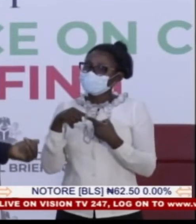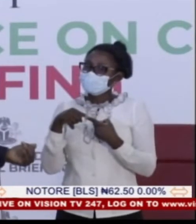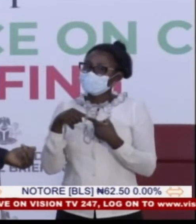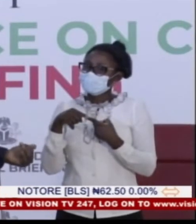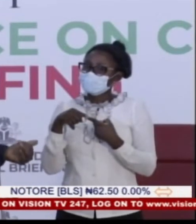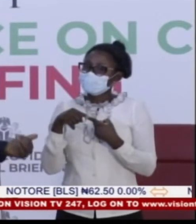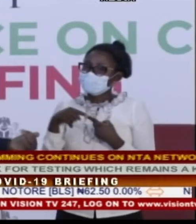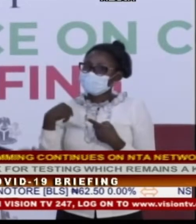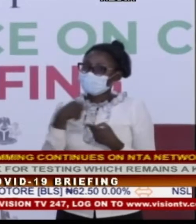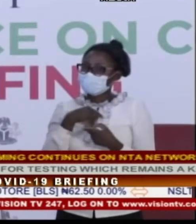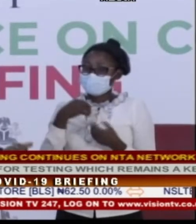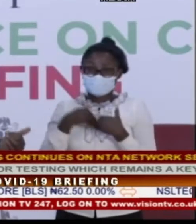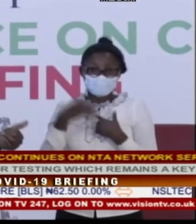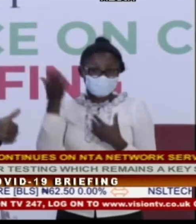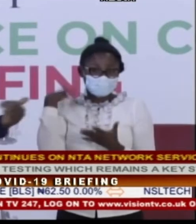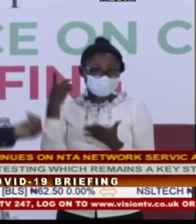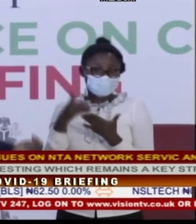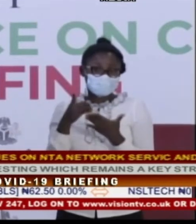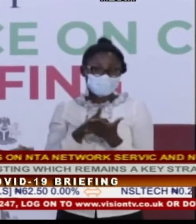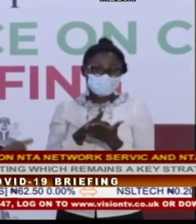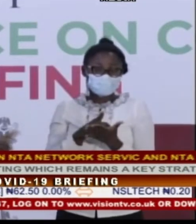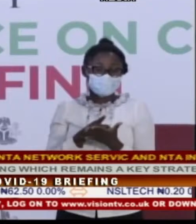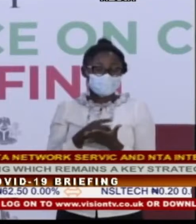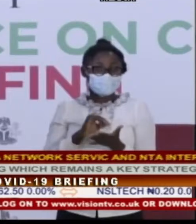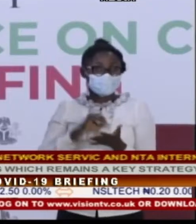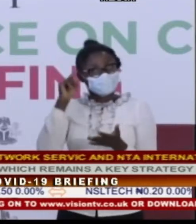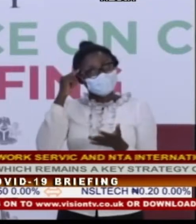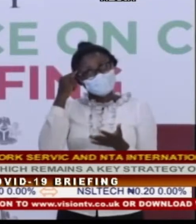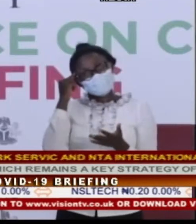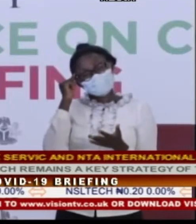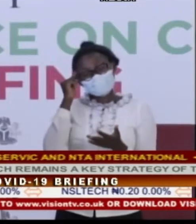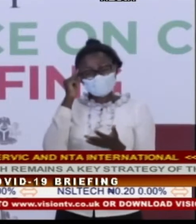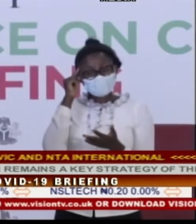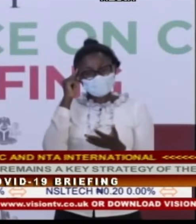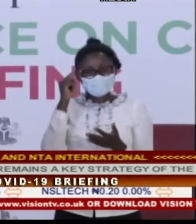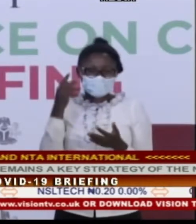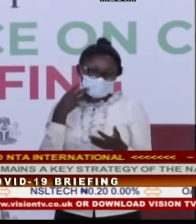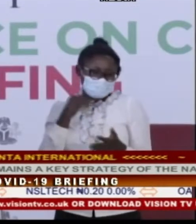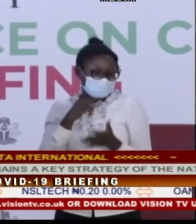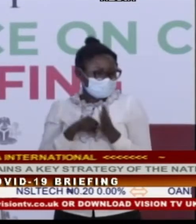observed that we are trying to balance life and livelihood.